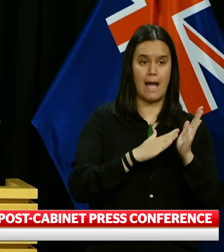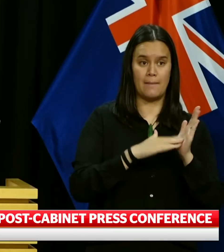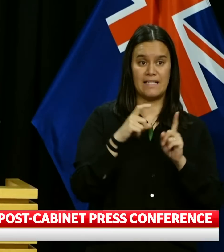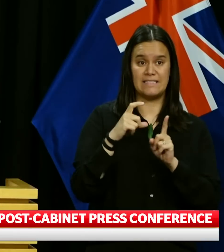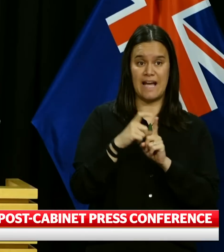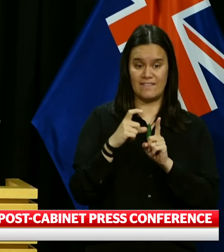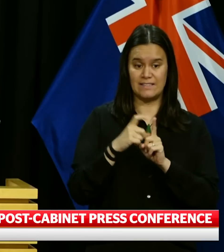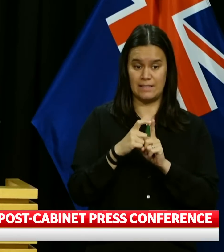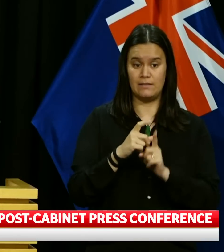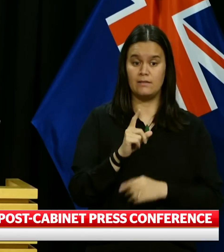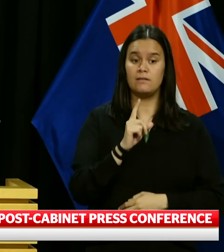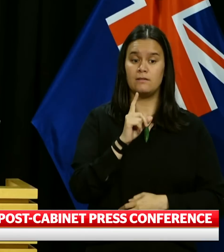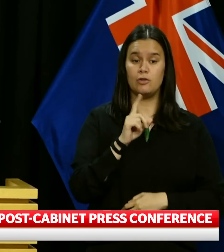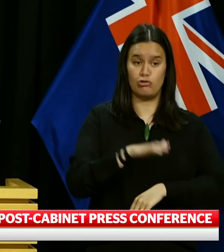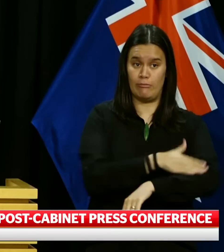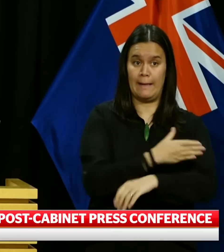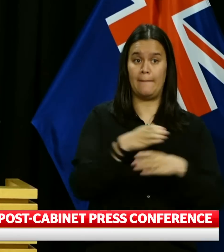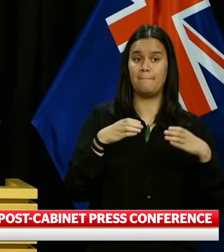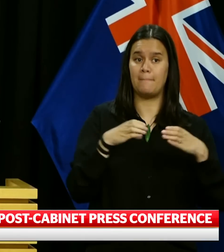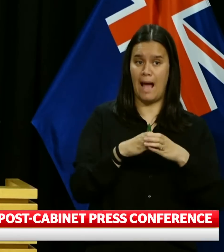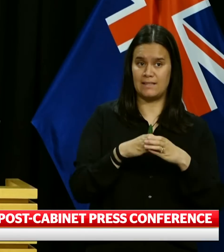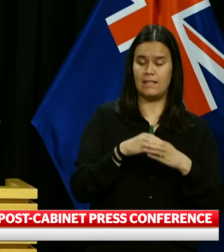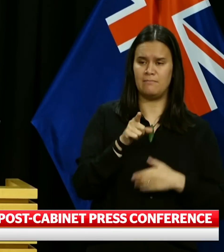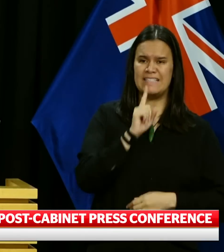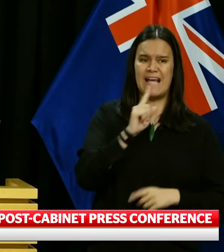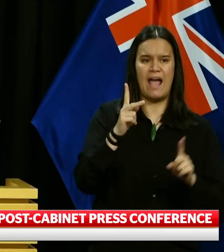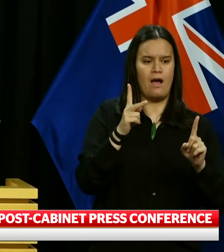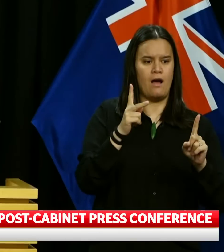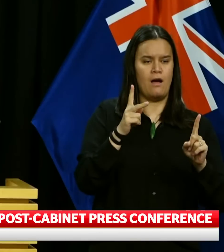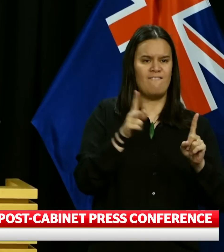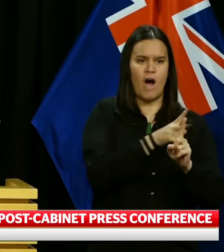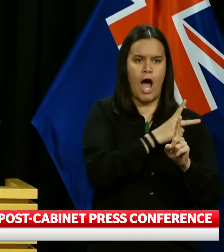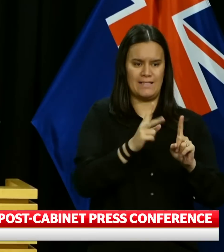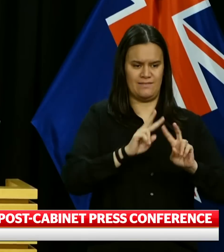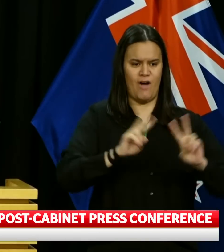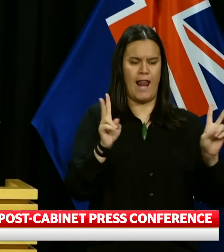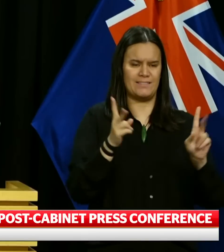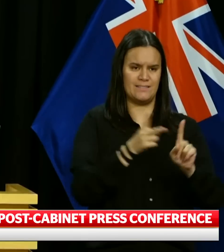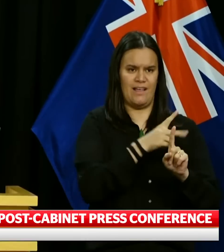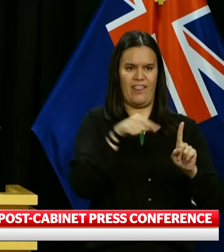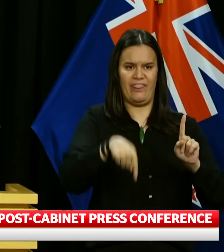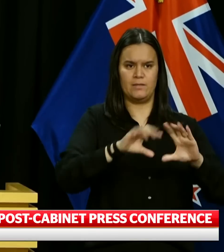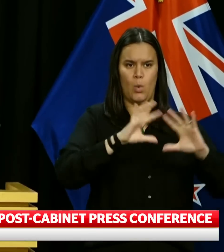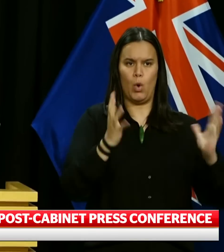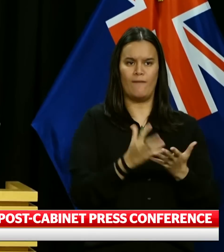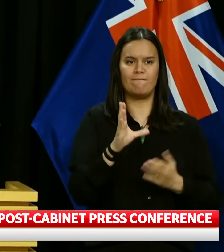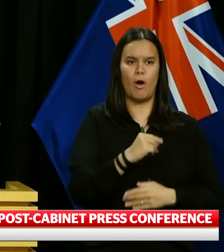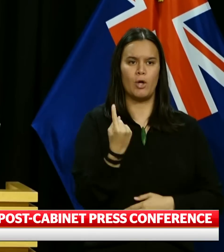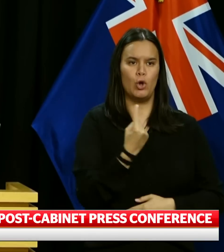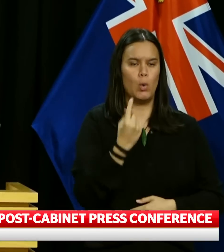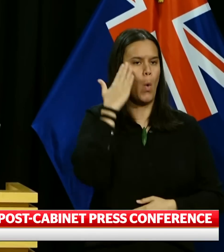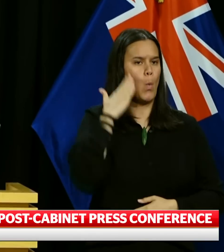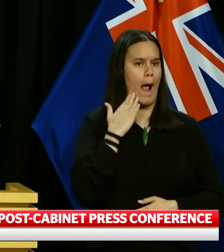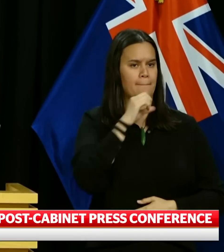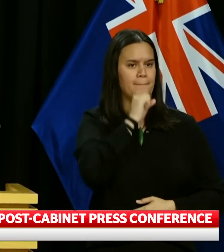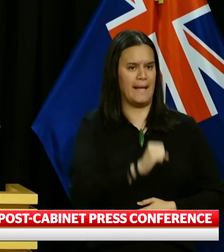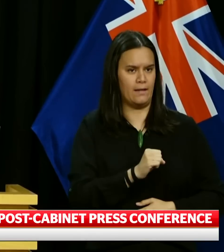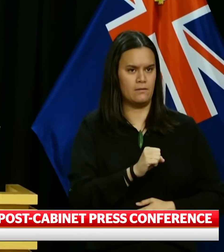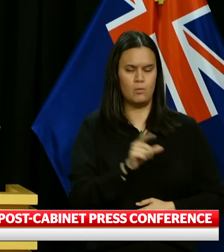in the world, it is cis white men." What do you make of that? I understand Marama has subsequently issued a